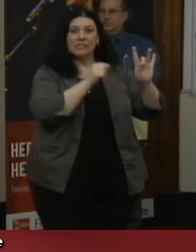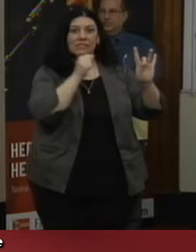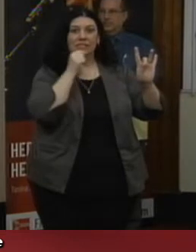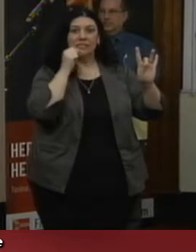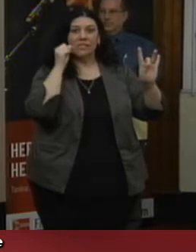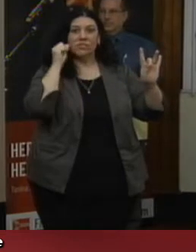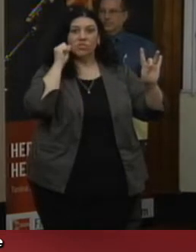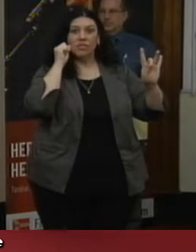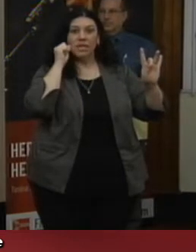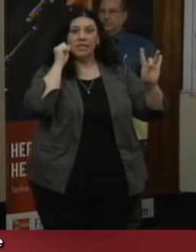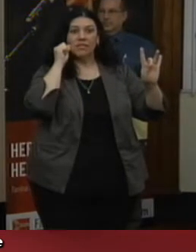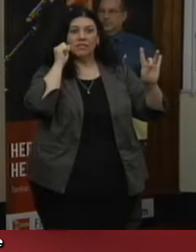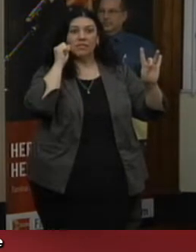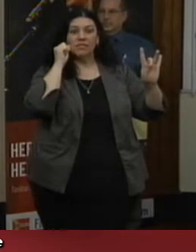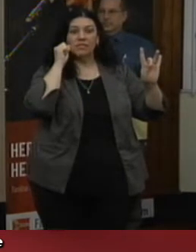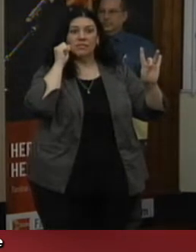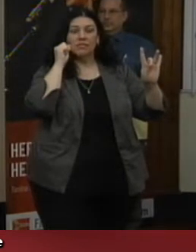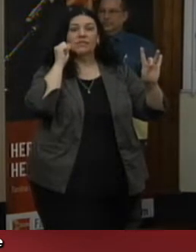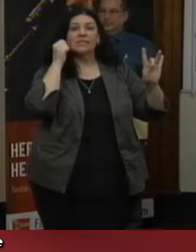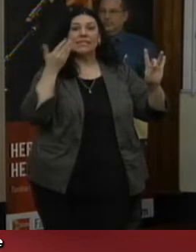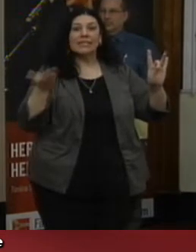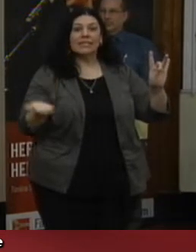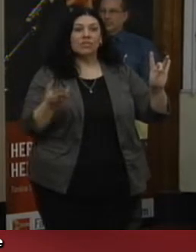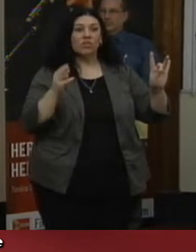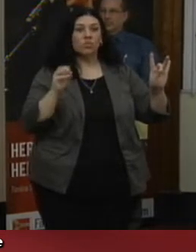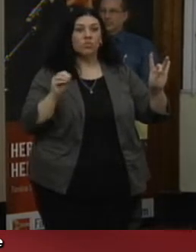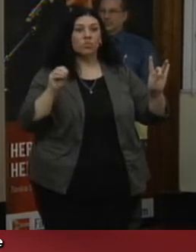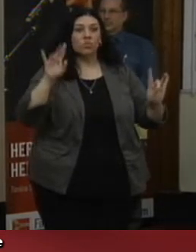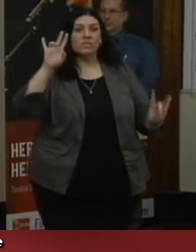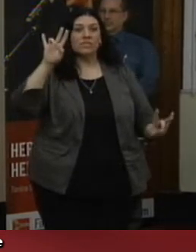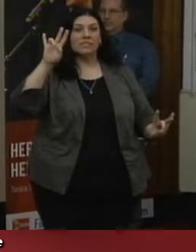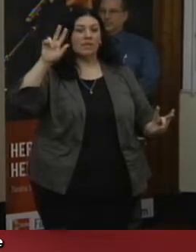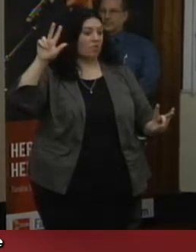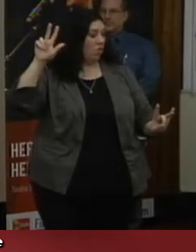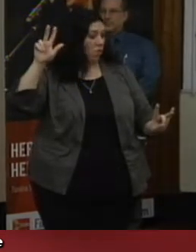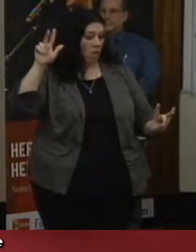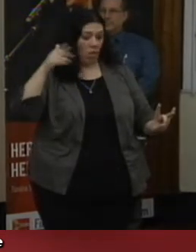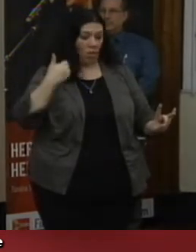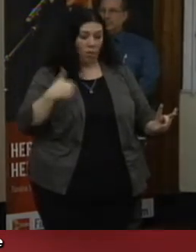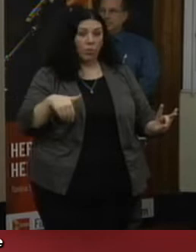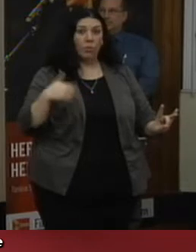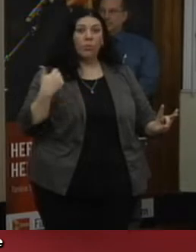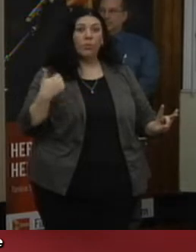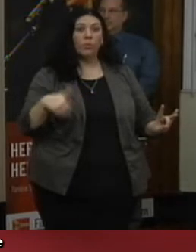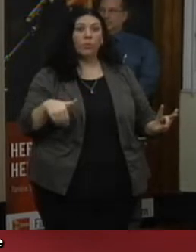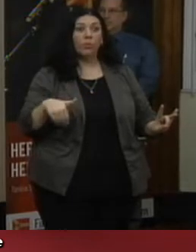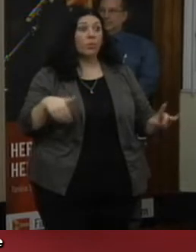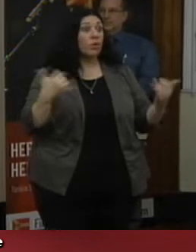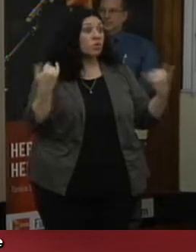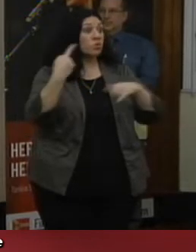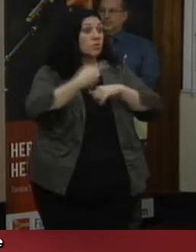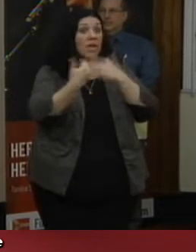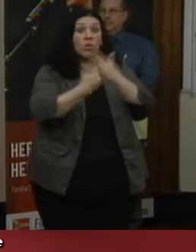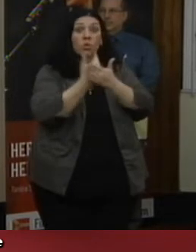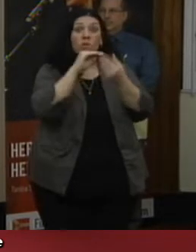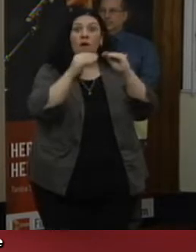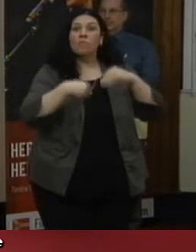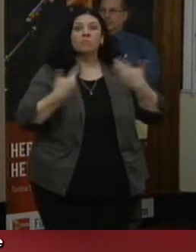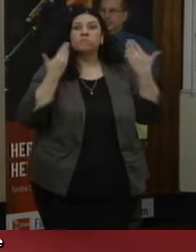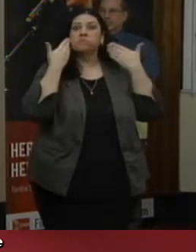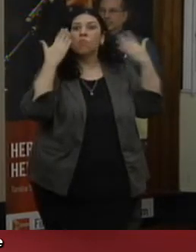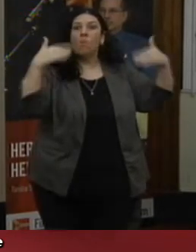Yesterday, the number of cases in Missouri is 73. We don't have the numbers for today yet,